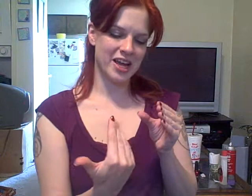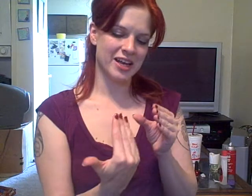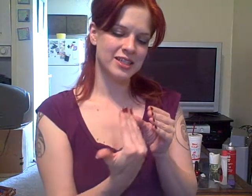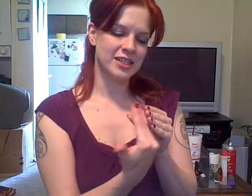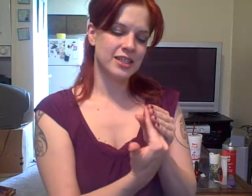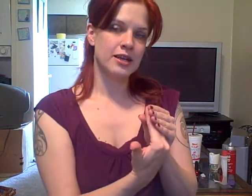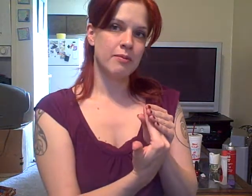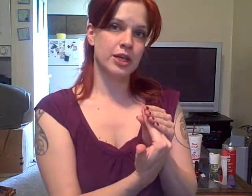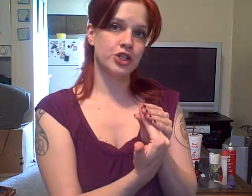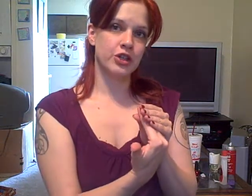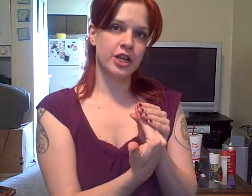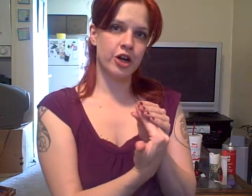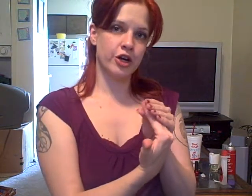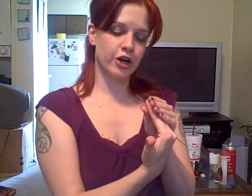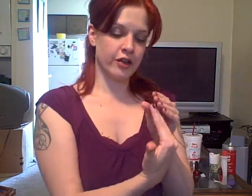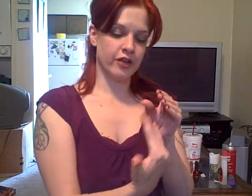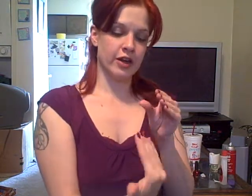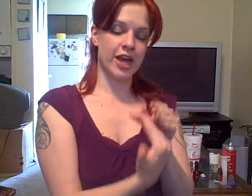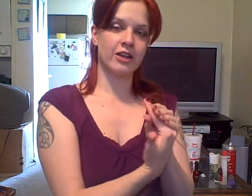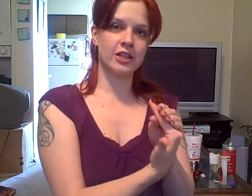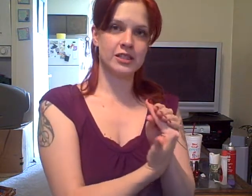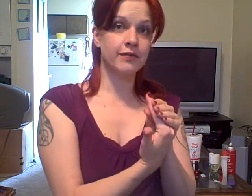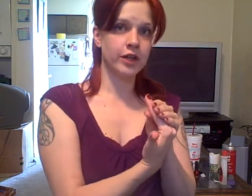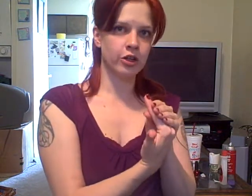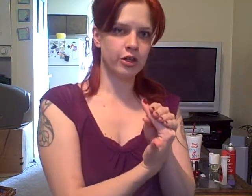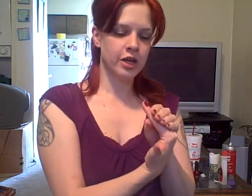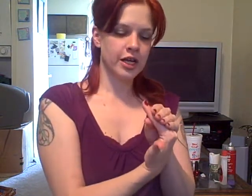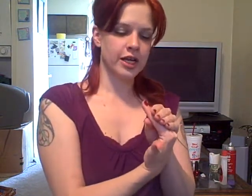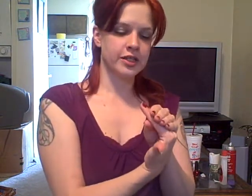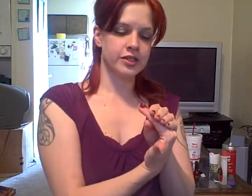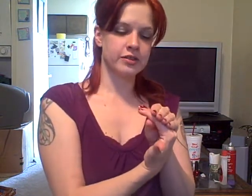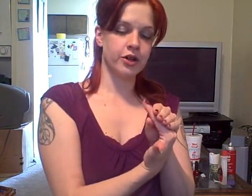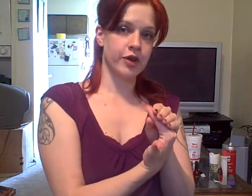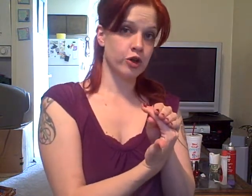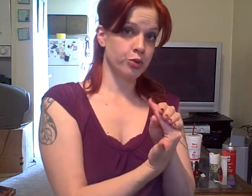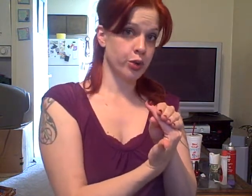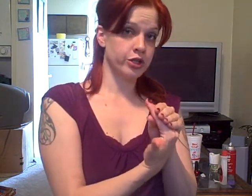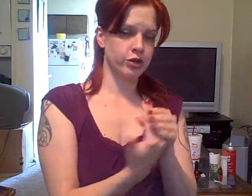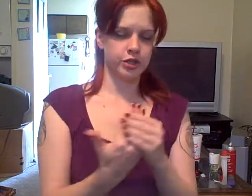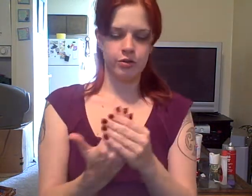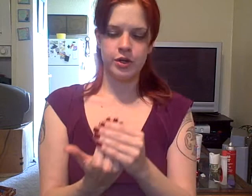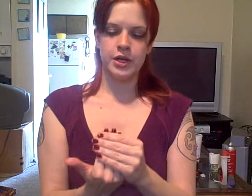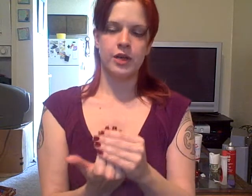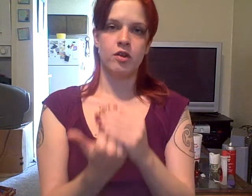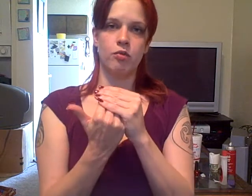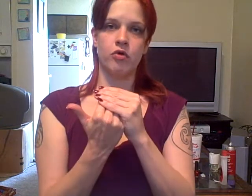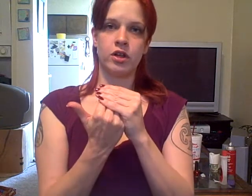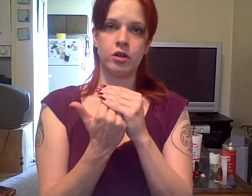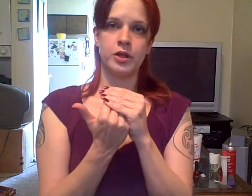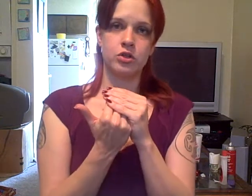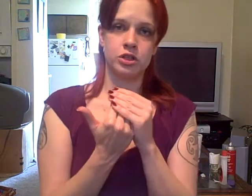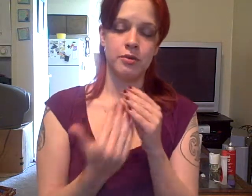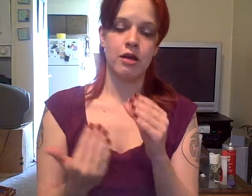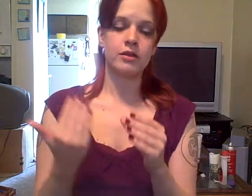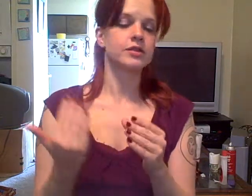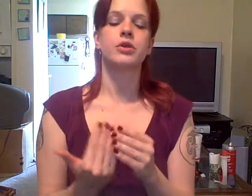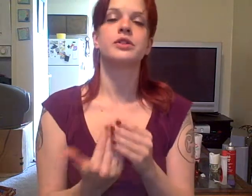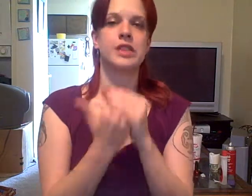hand. Make sure that the hand that is the filler is, your fingers are pointing towards you, and then move it a little bit towards your mouth. So,